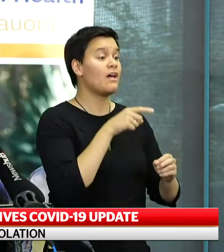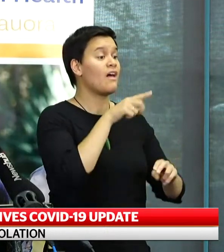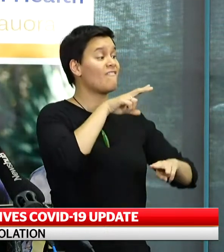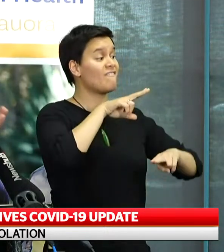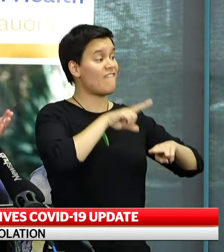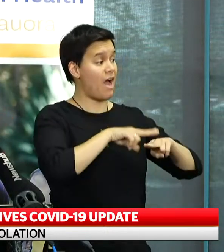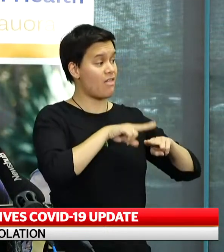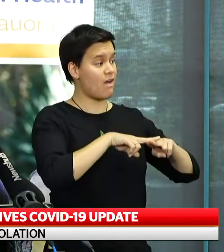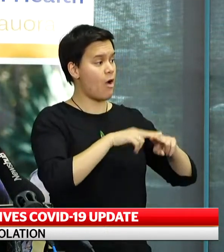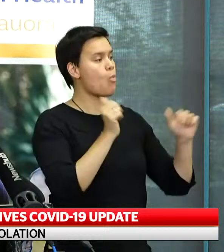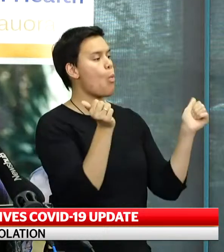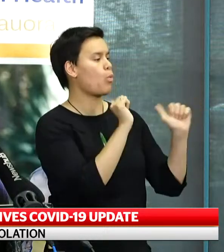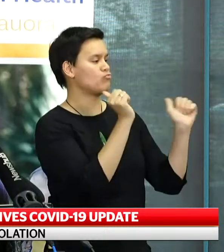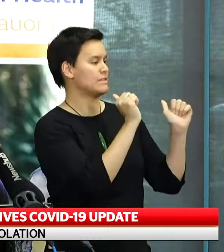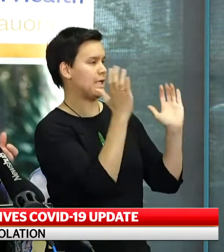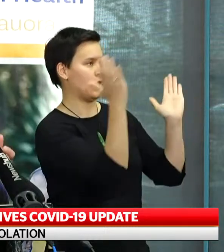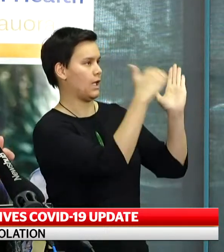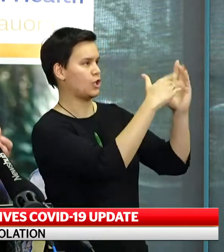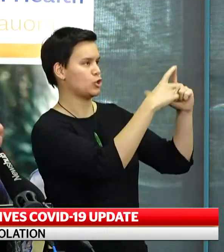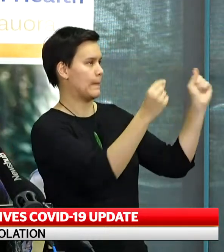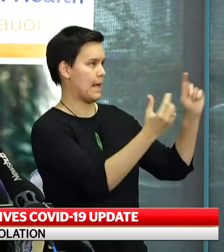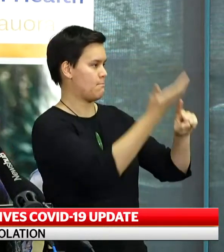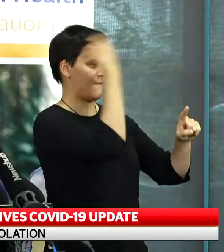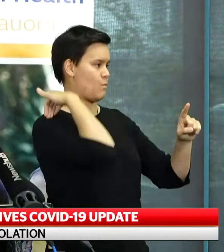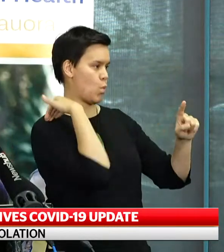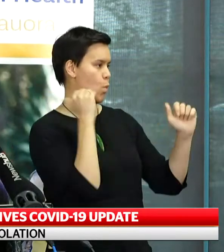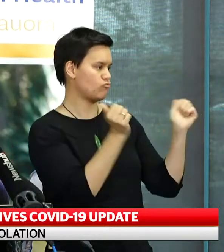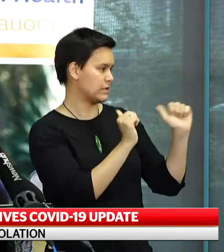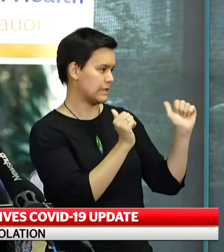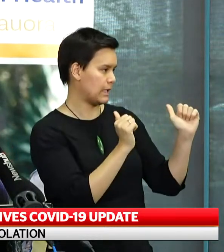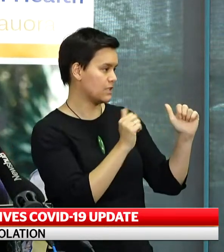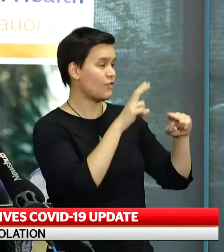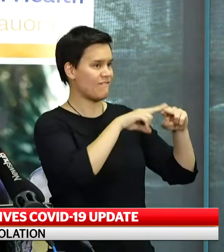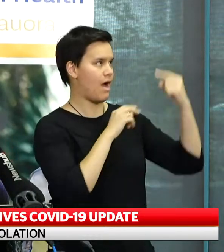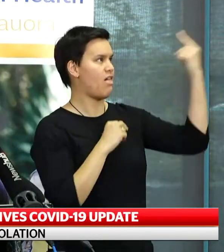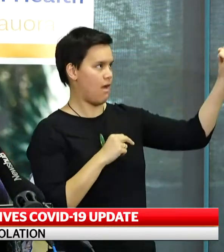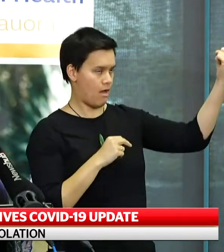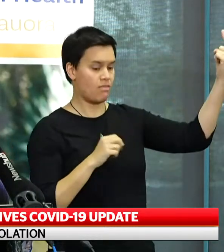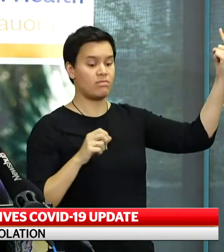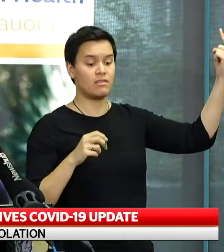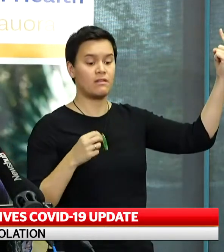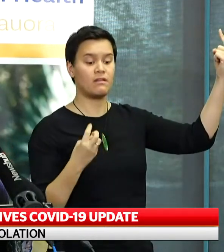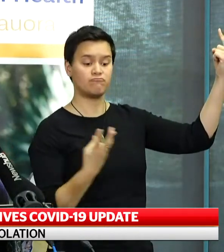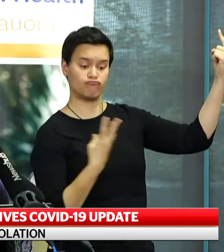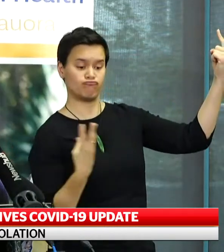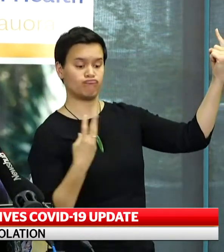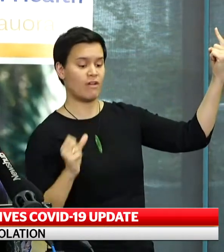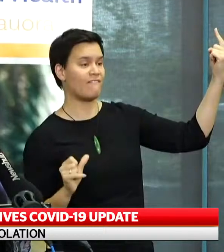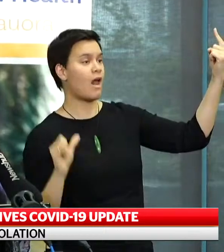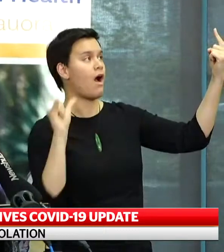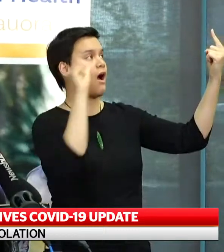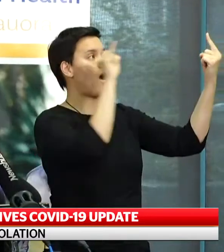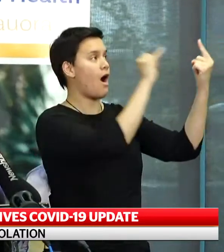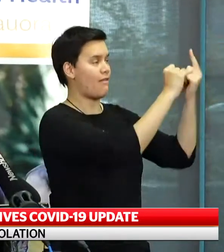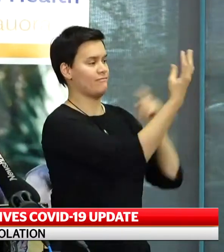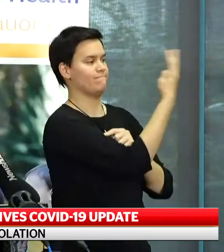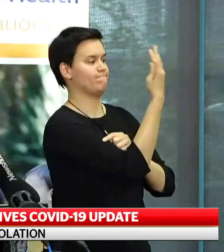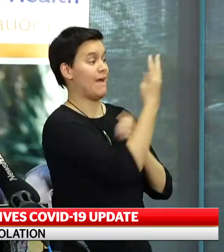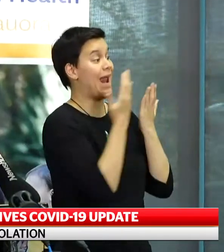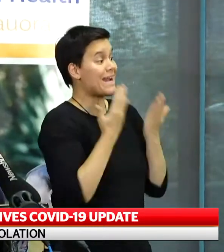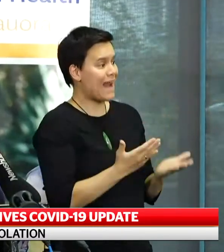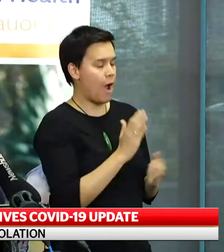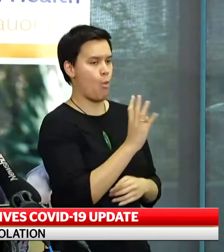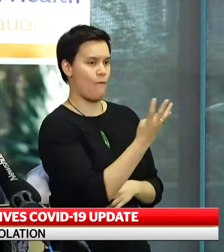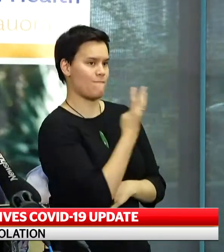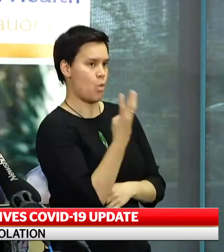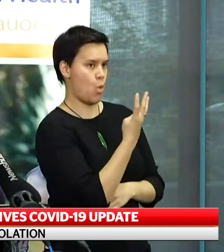family was already in Japan, so has met them there. And they're all in isolation now,